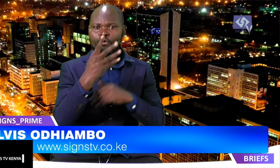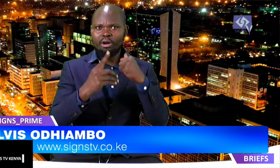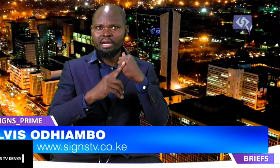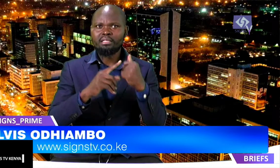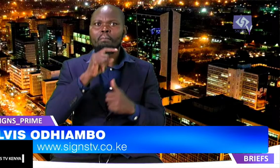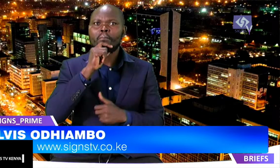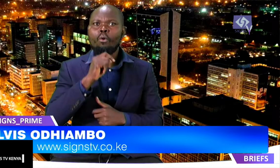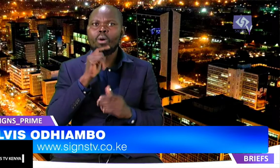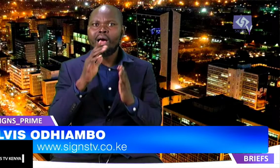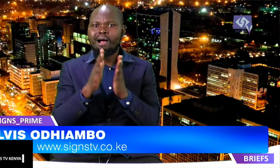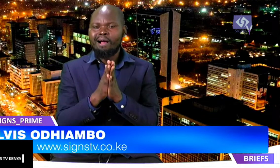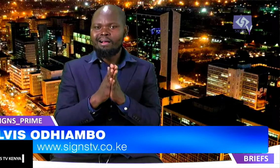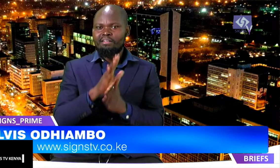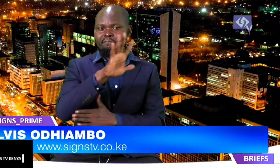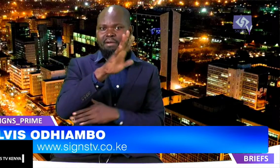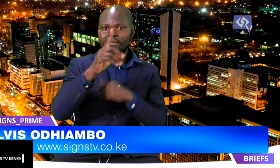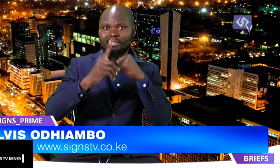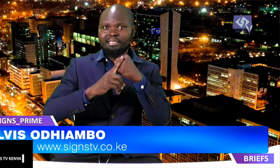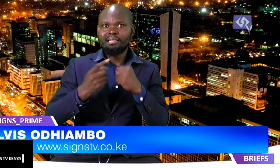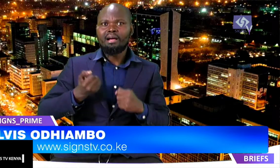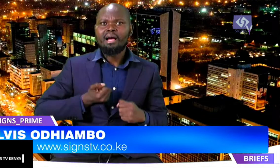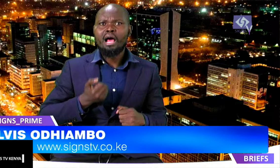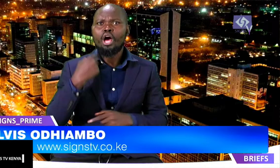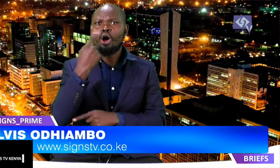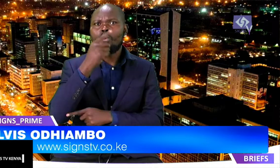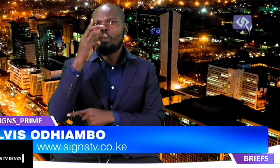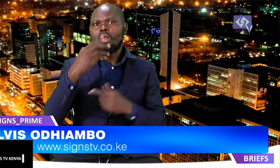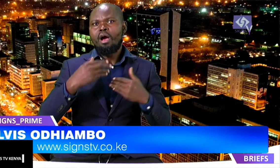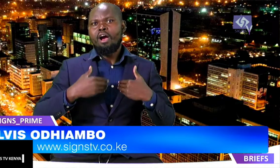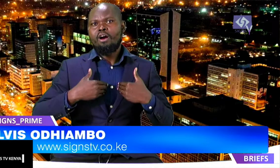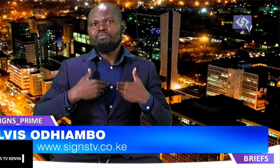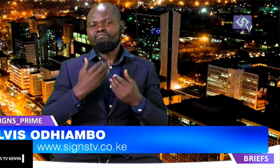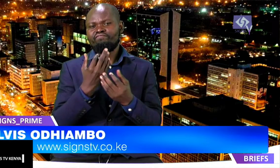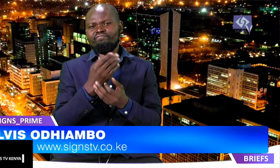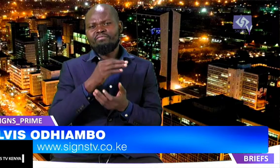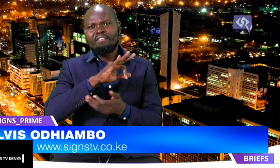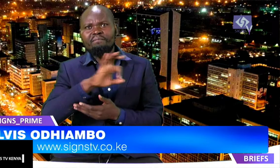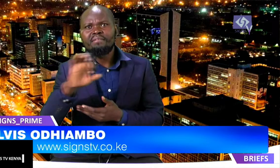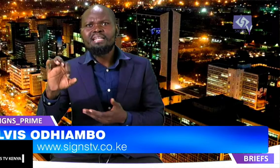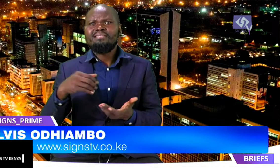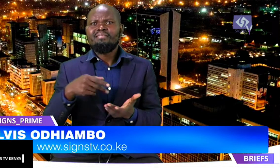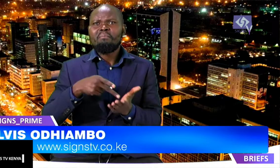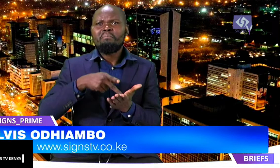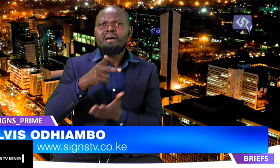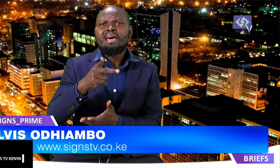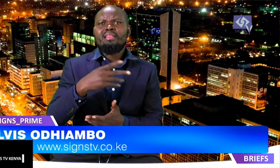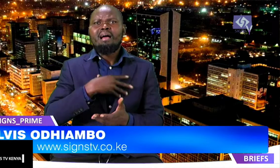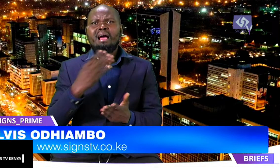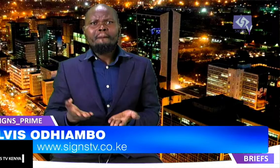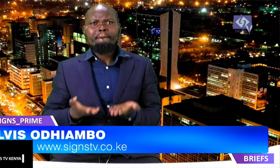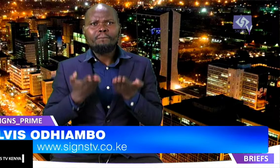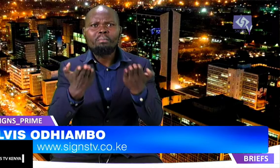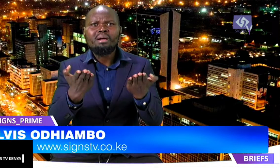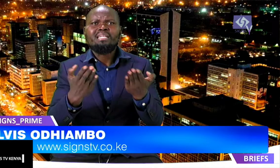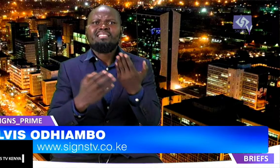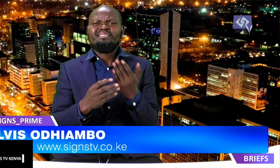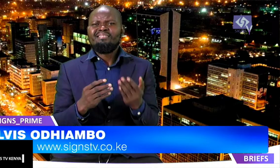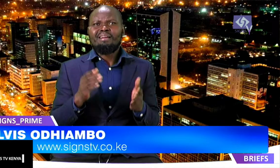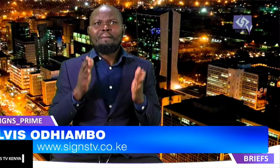boys and 56 girls, will have their school fees paid and provided with personal effects during their 4 years in secondary